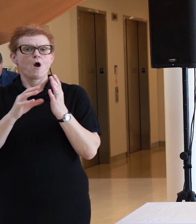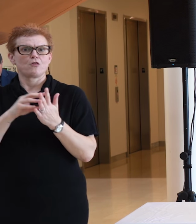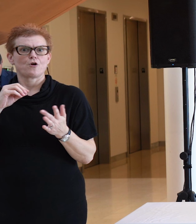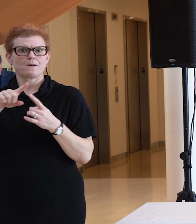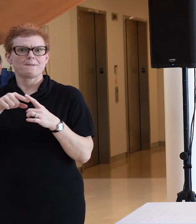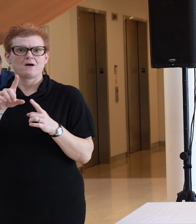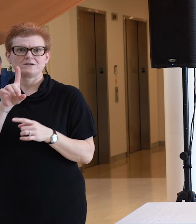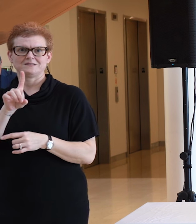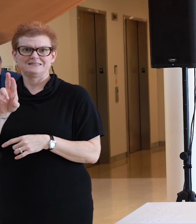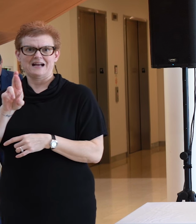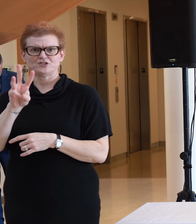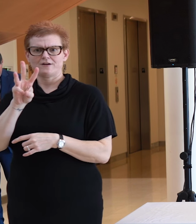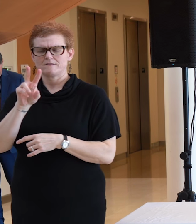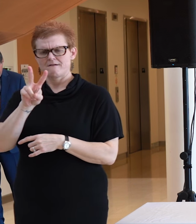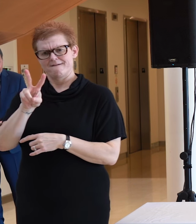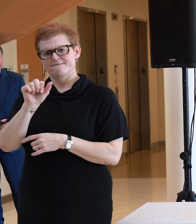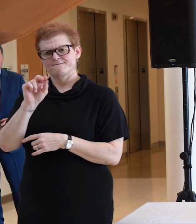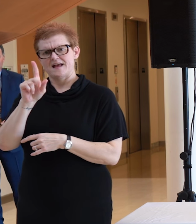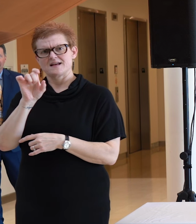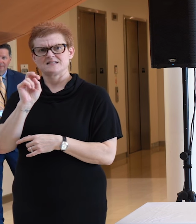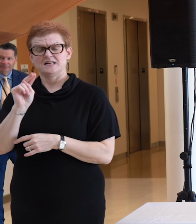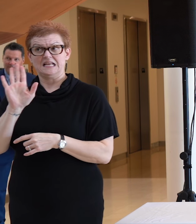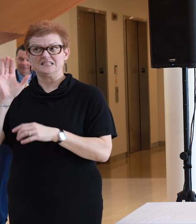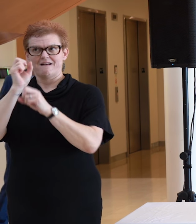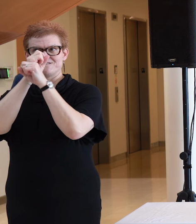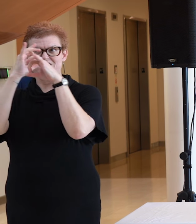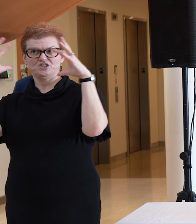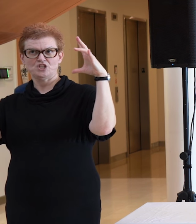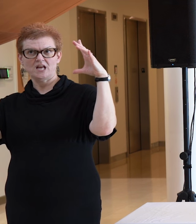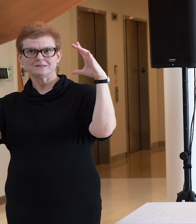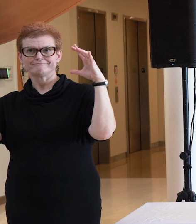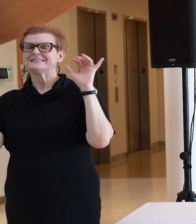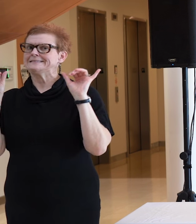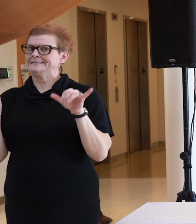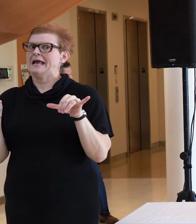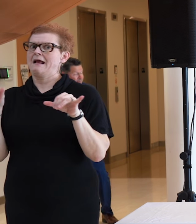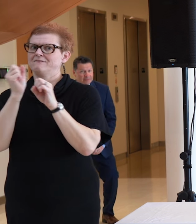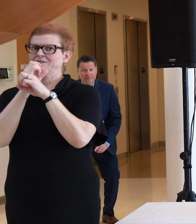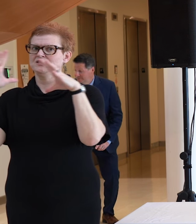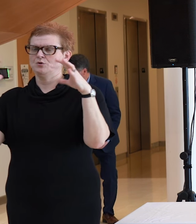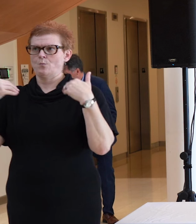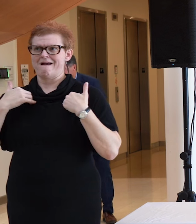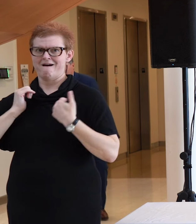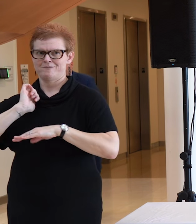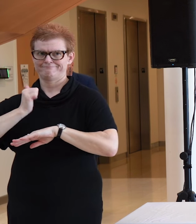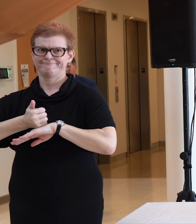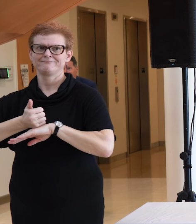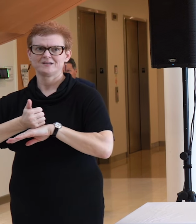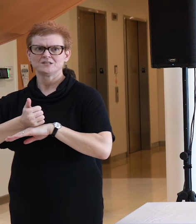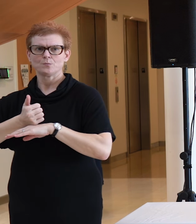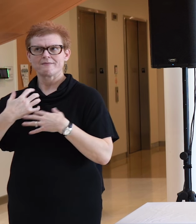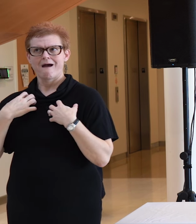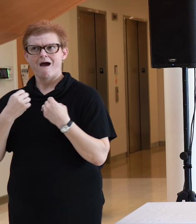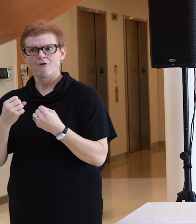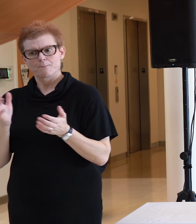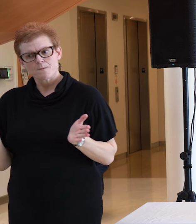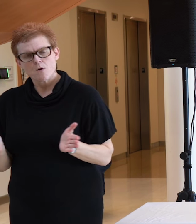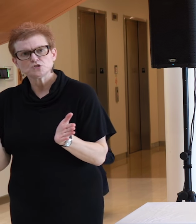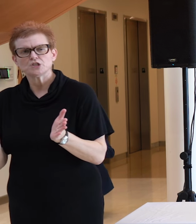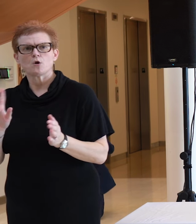it's amazing how his vision that was back then is the same vision that a lot of us have in place now with health promotion and providing